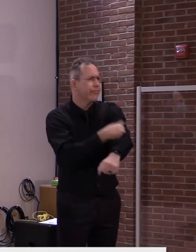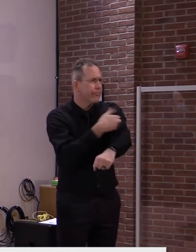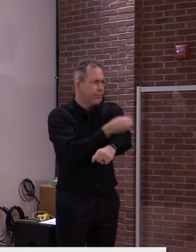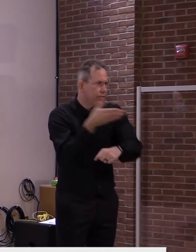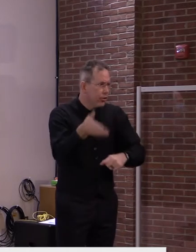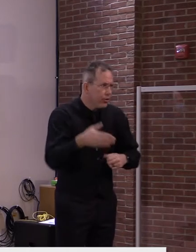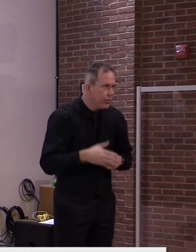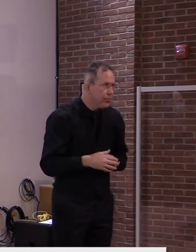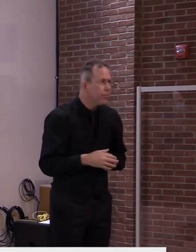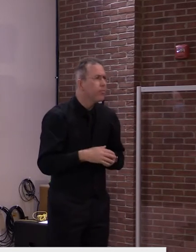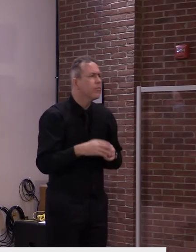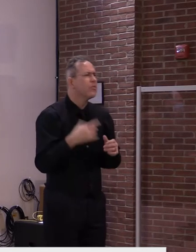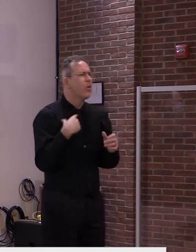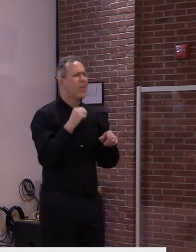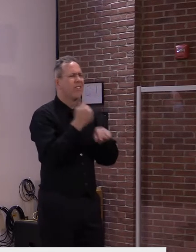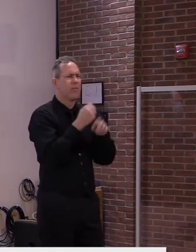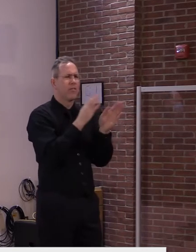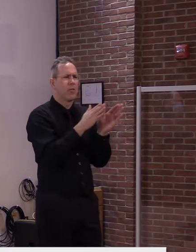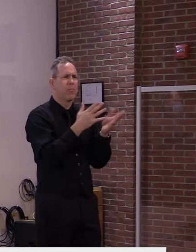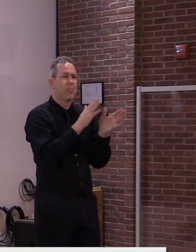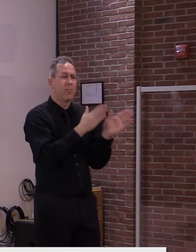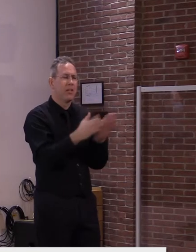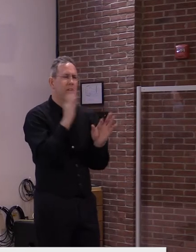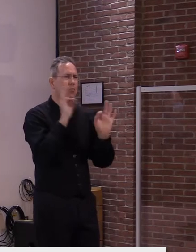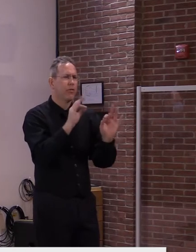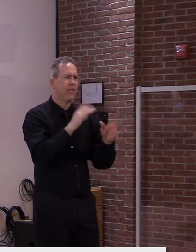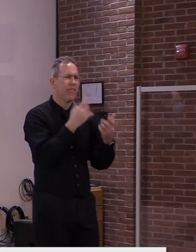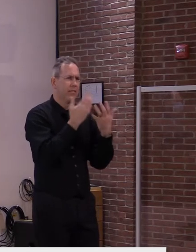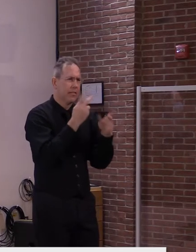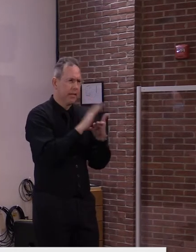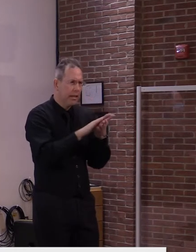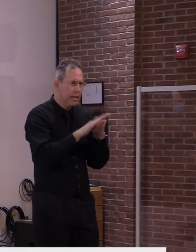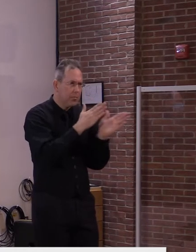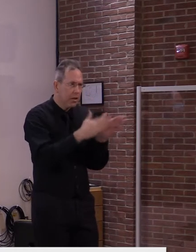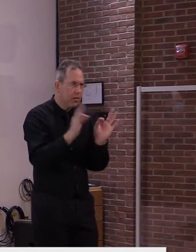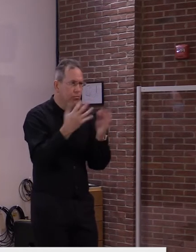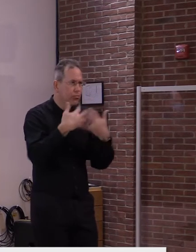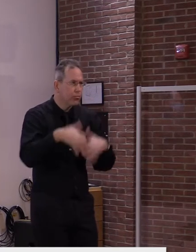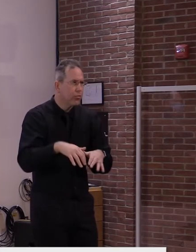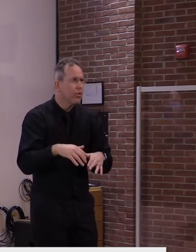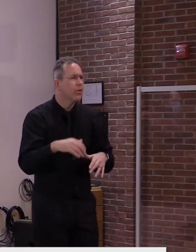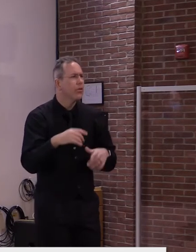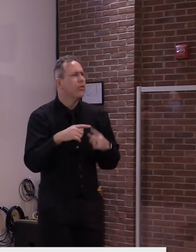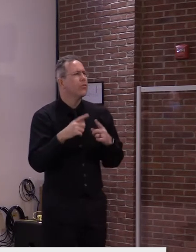to get over the hurdle with CDC and the manufacturers over this one issue.